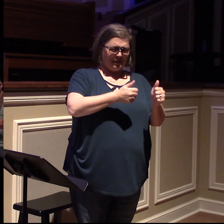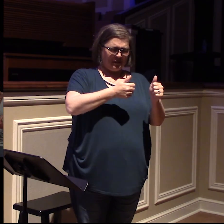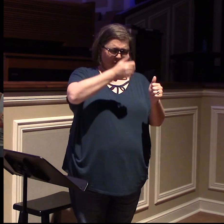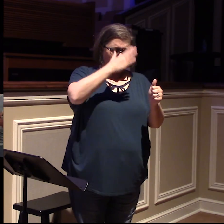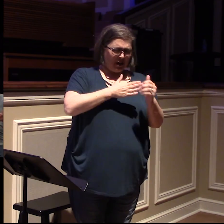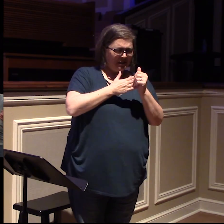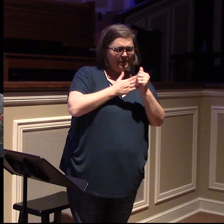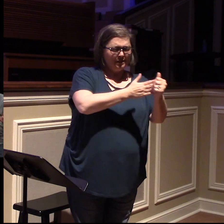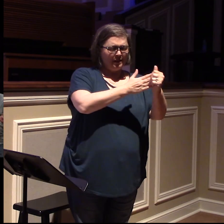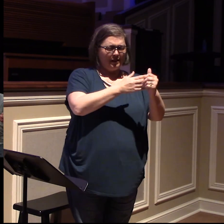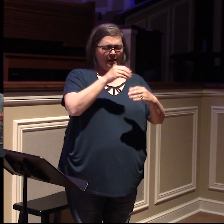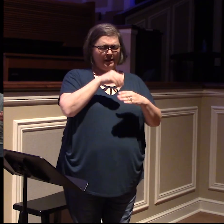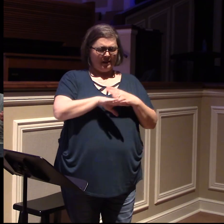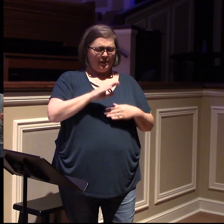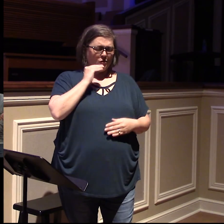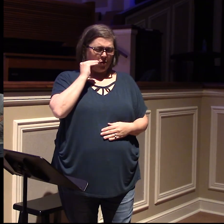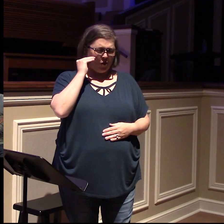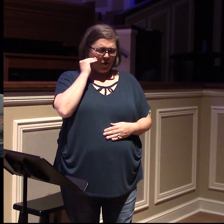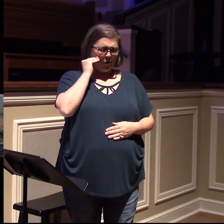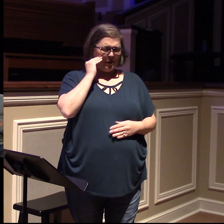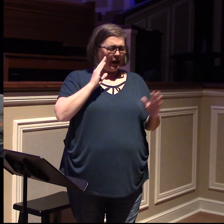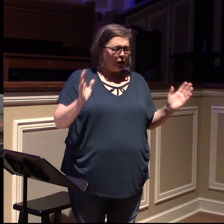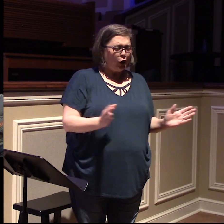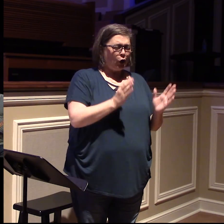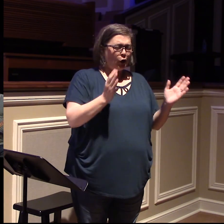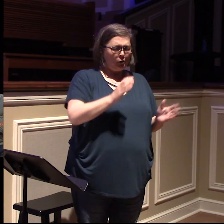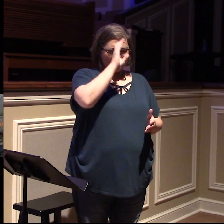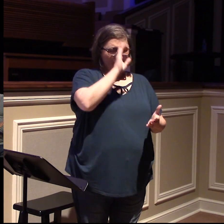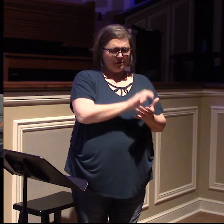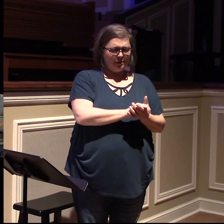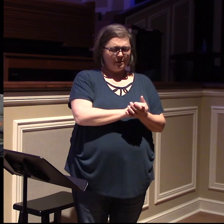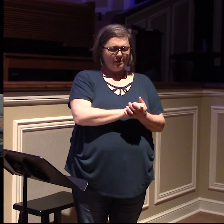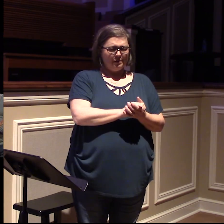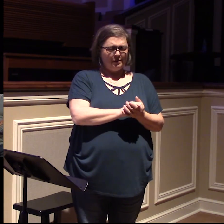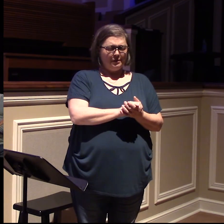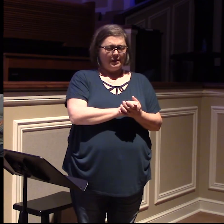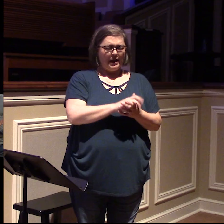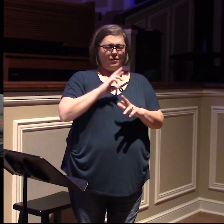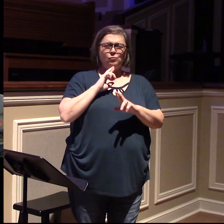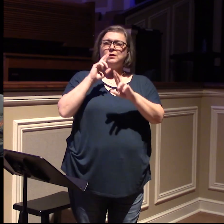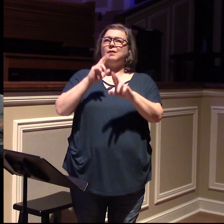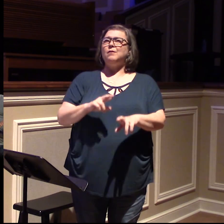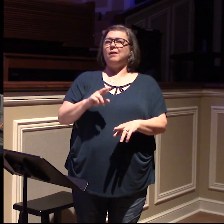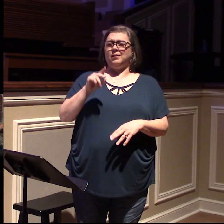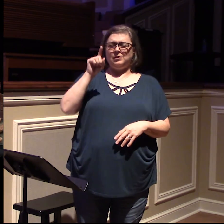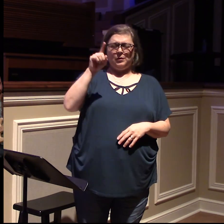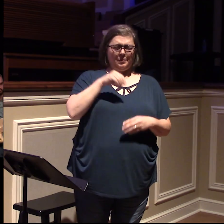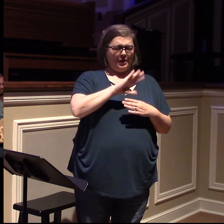To encourage that in him. Be responsive to it in your own life.